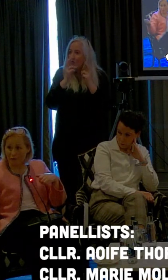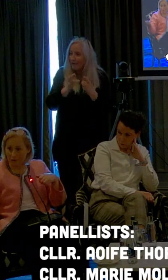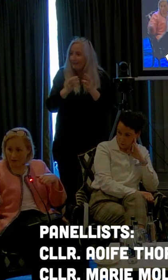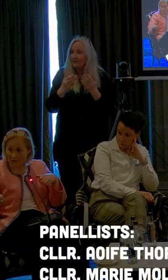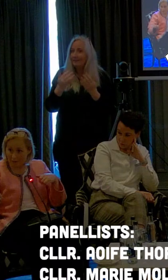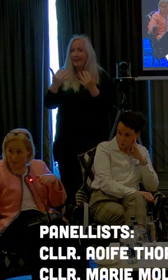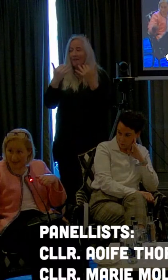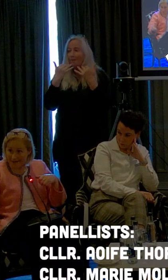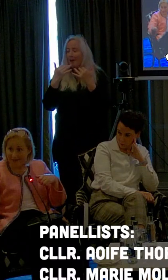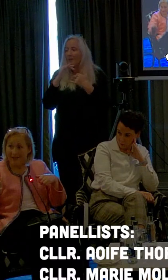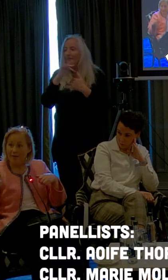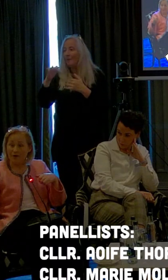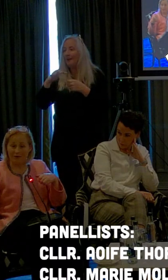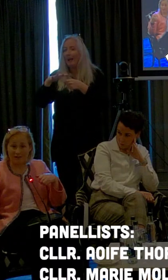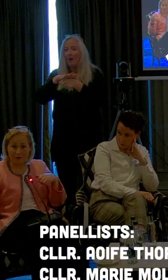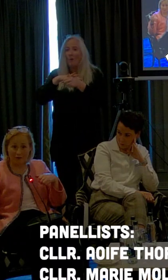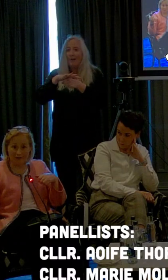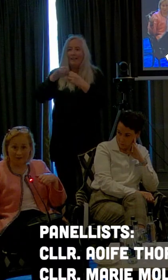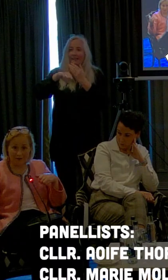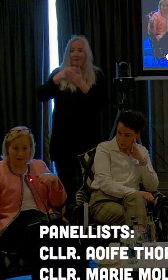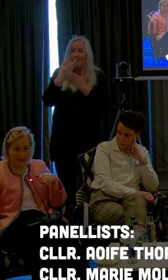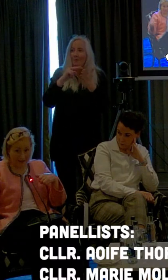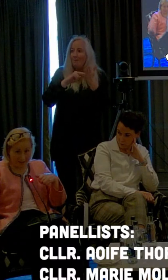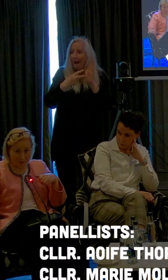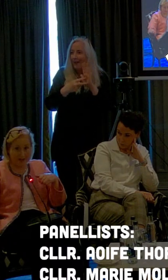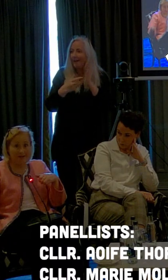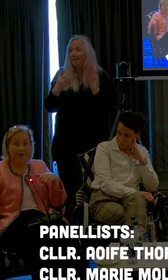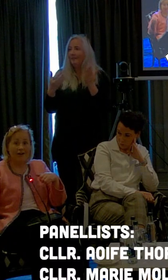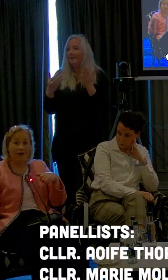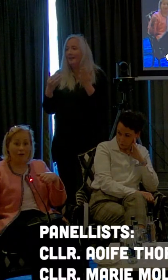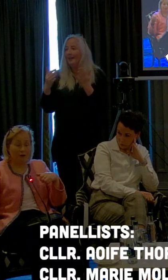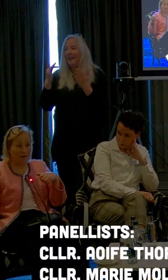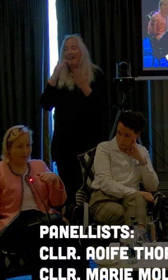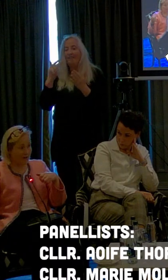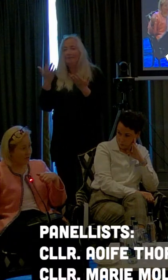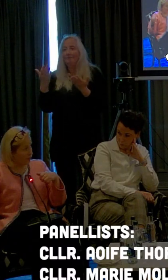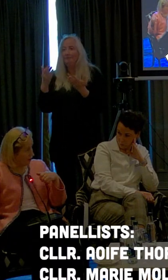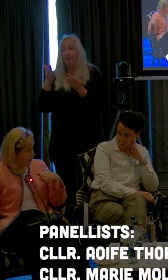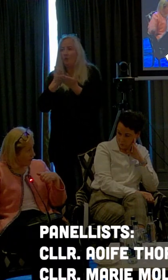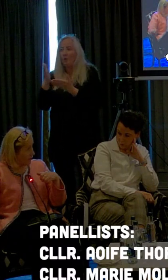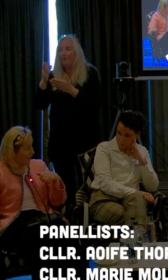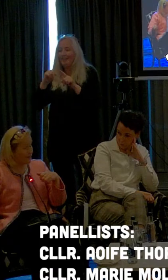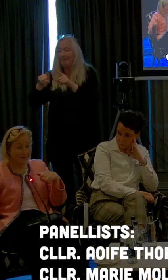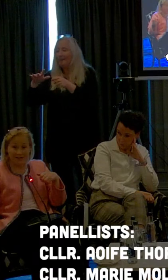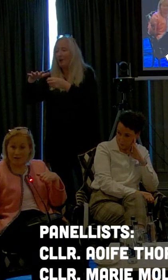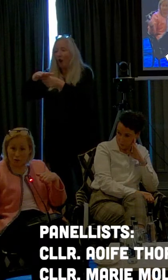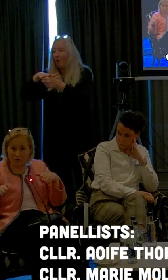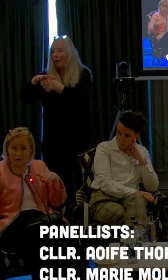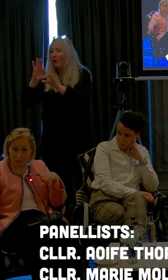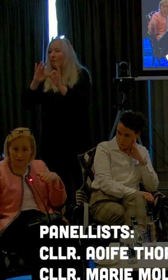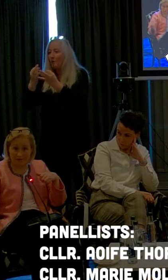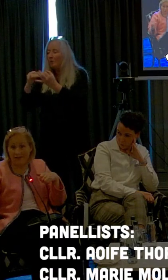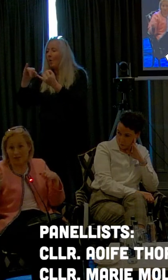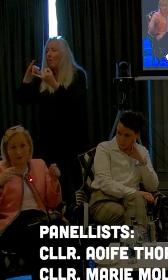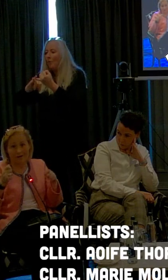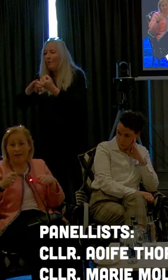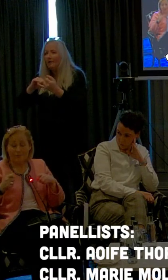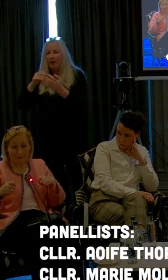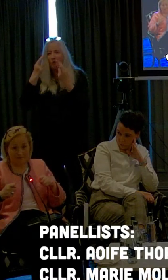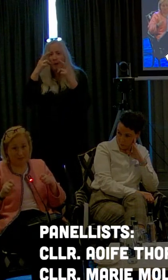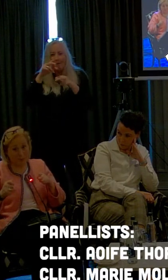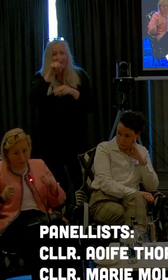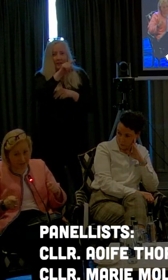up with the local development plans, whether it's local, either the LECP or the local area plans. These are the nuts and bolts, and this is